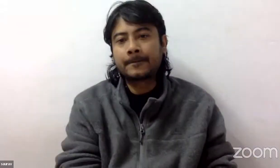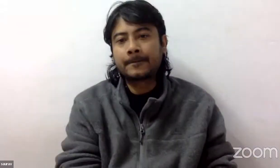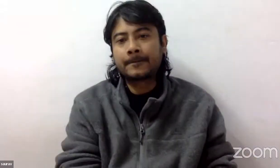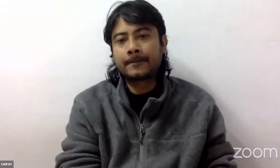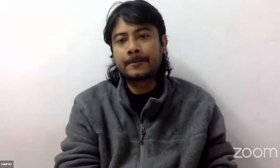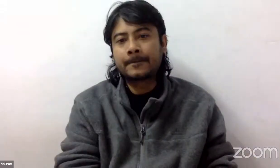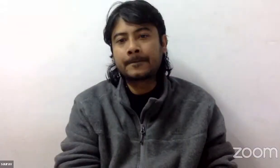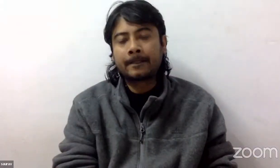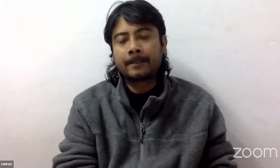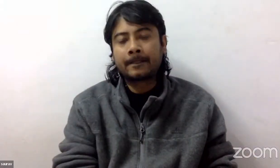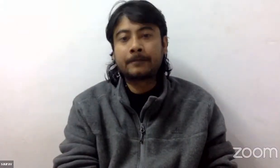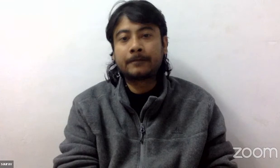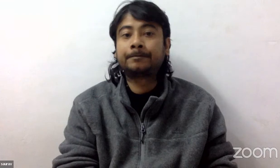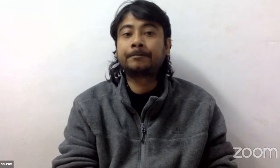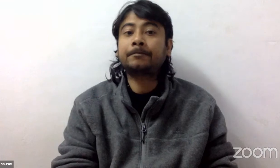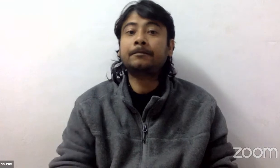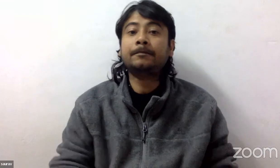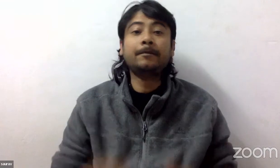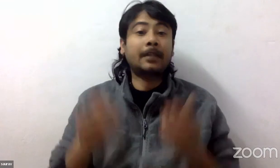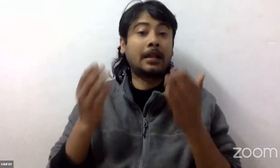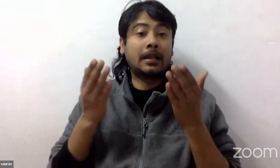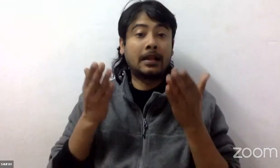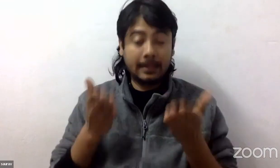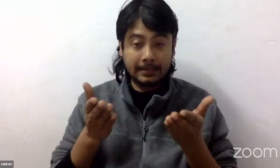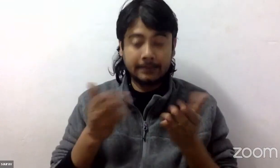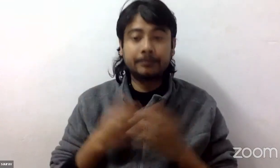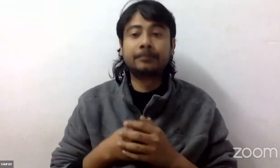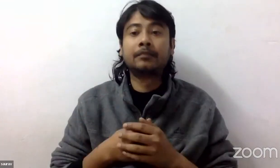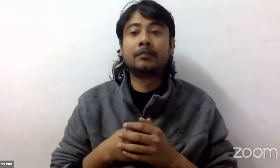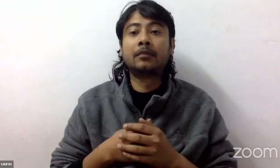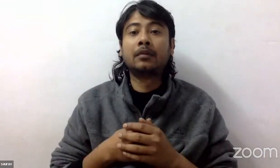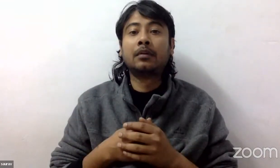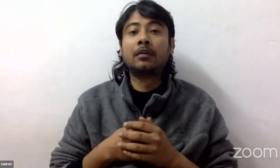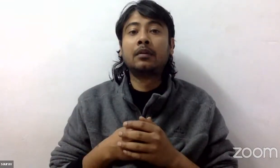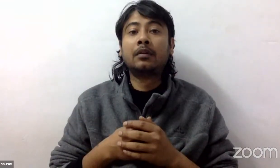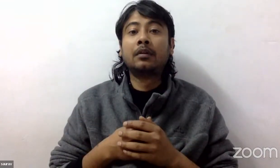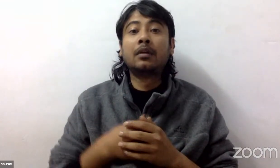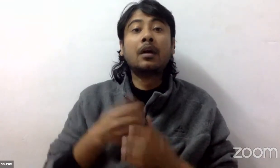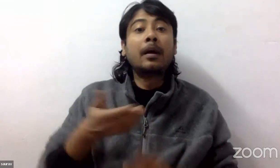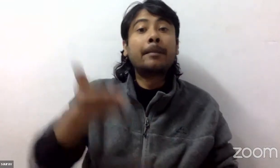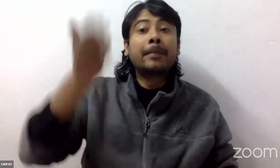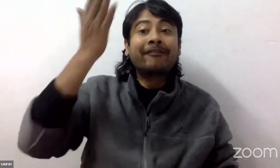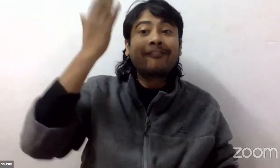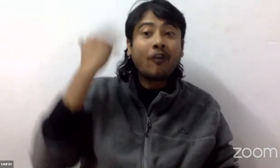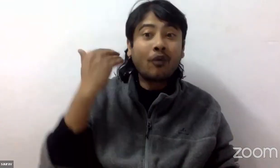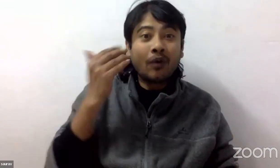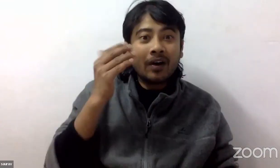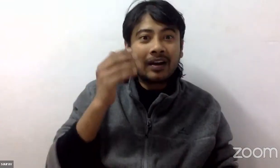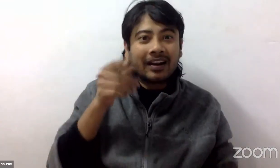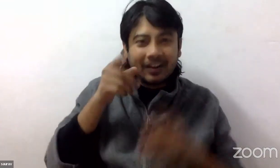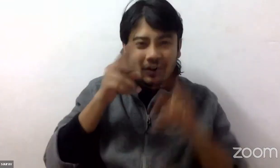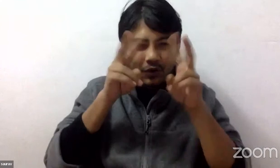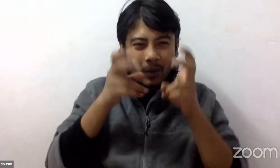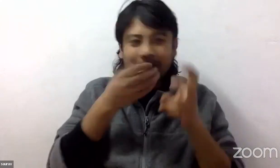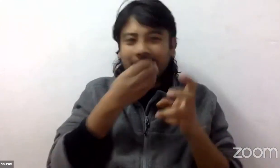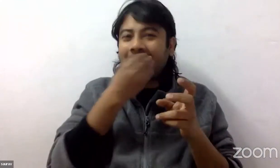So last time we have been floating this video, a very small video about downloading